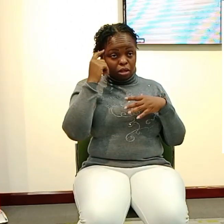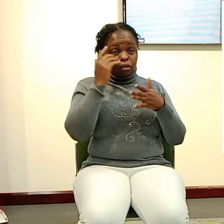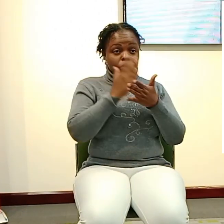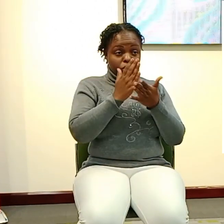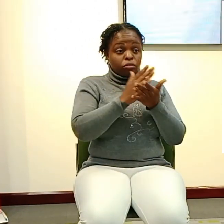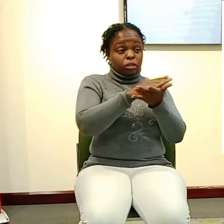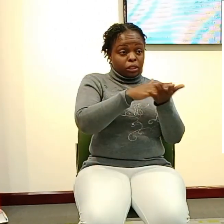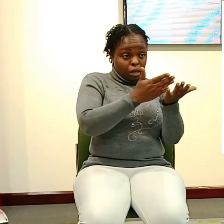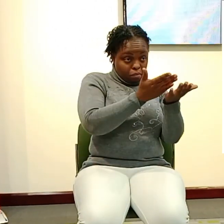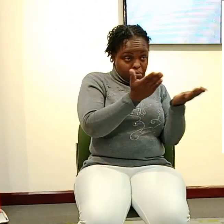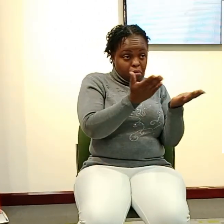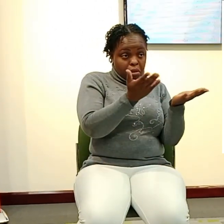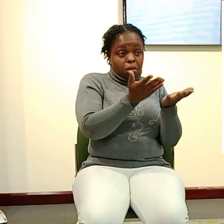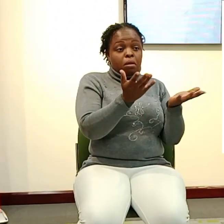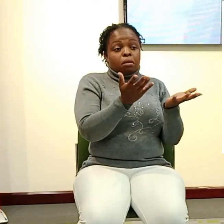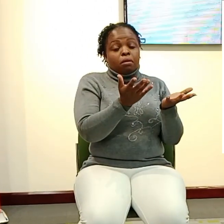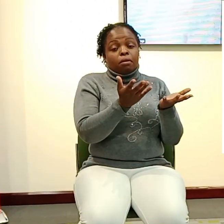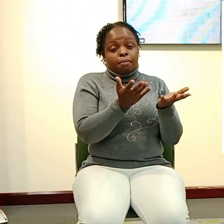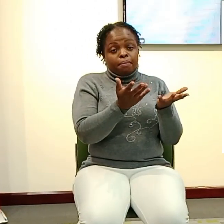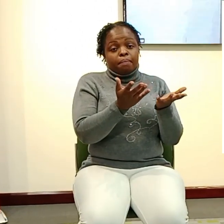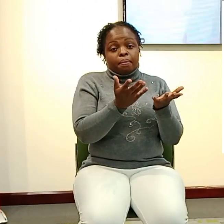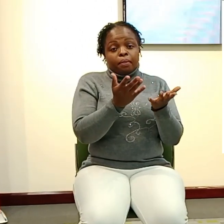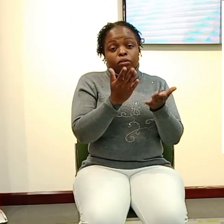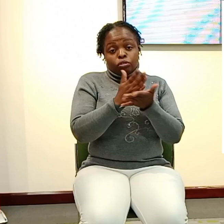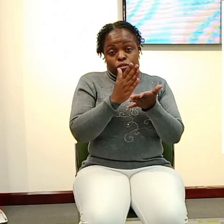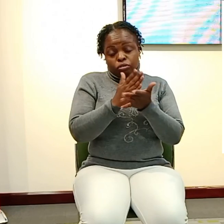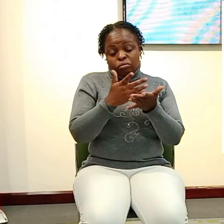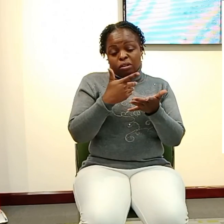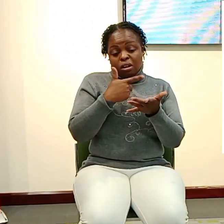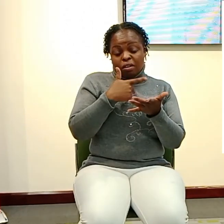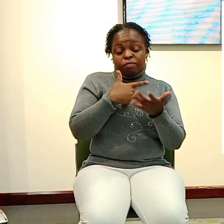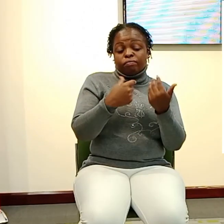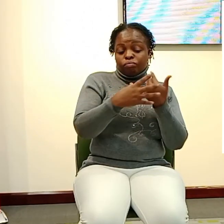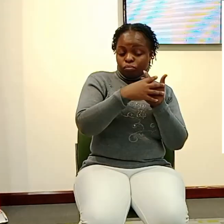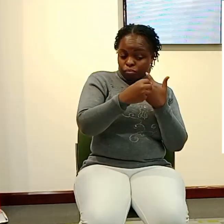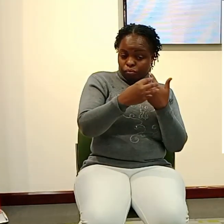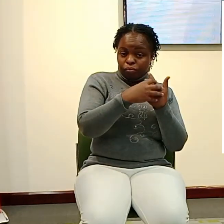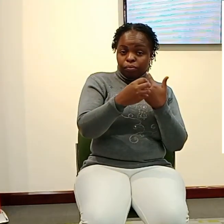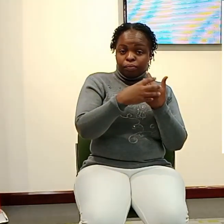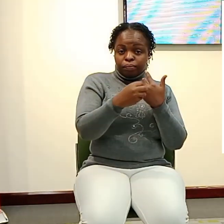are them, that there is overlap and duplication.